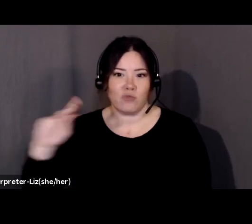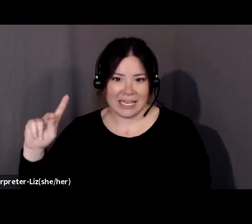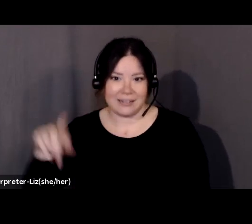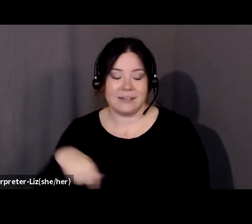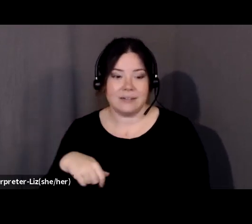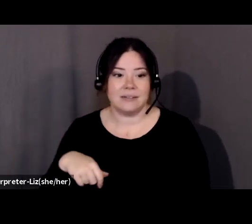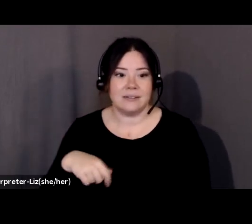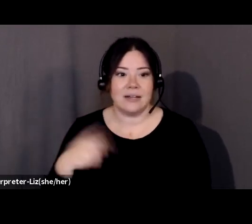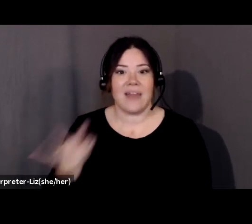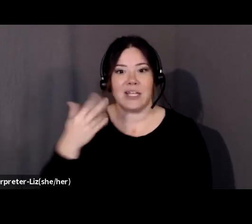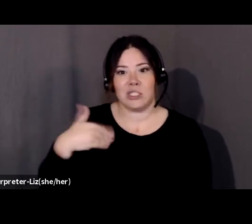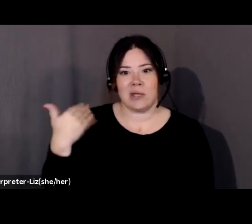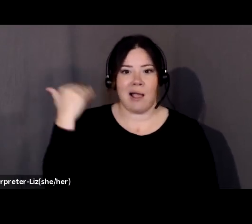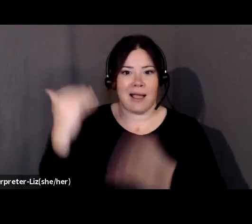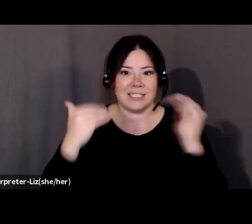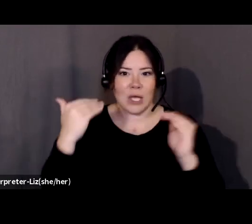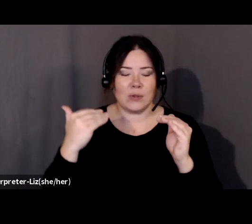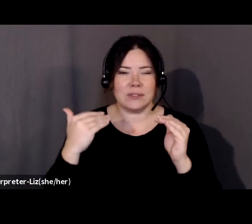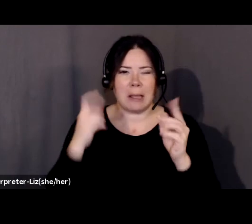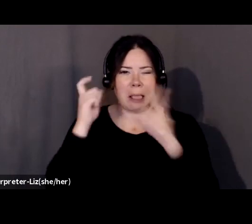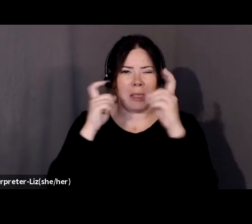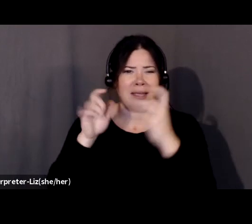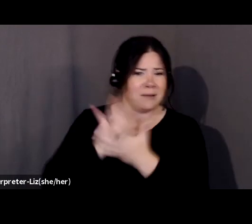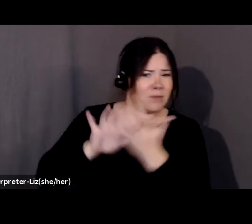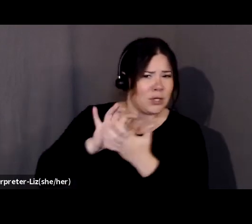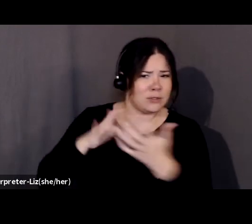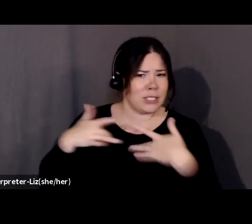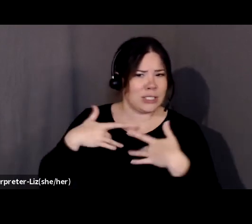the 2 young adults looking confused and concerned.